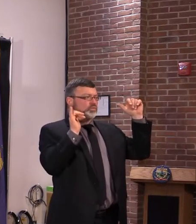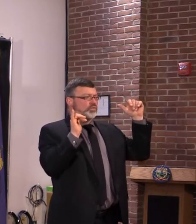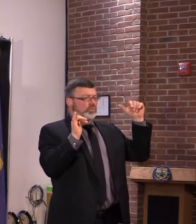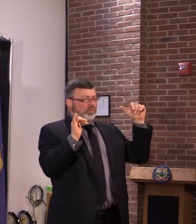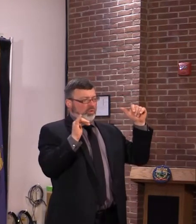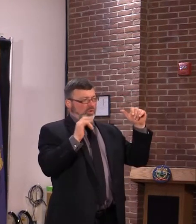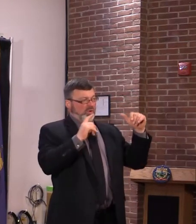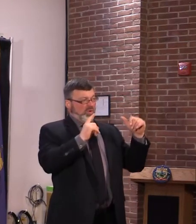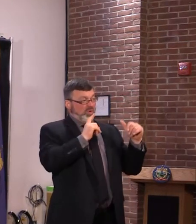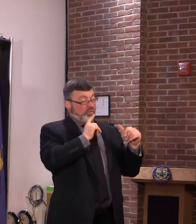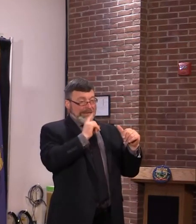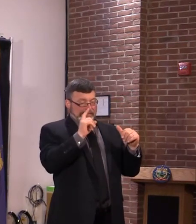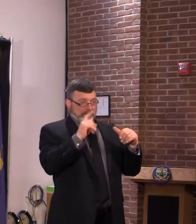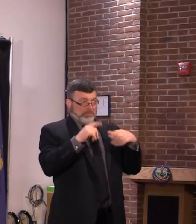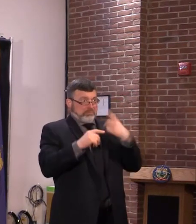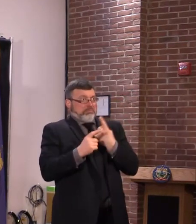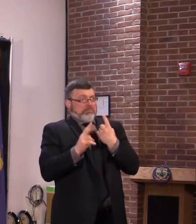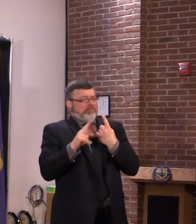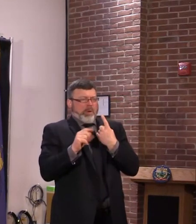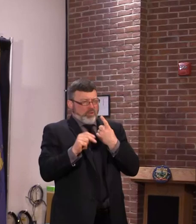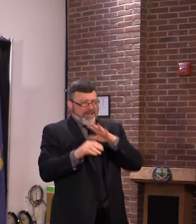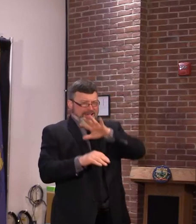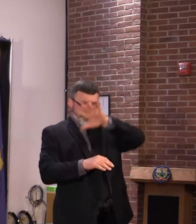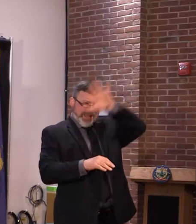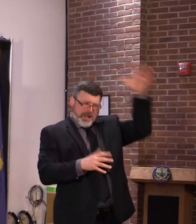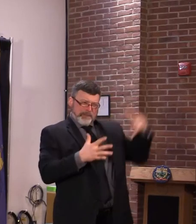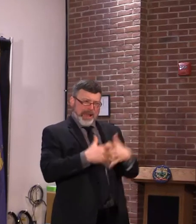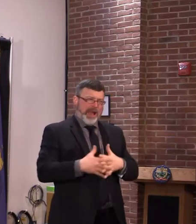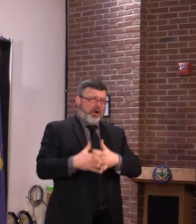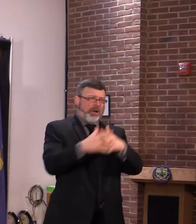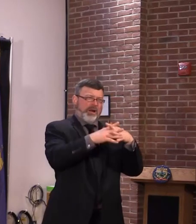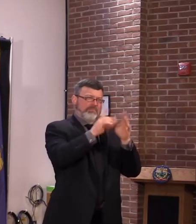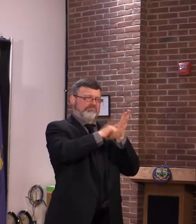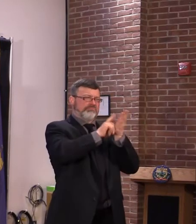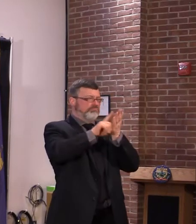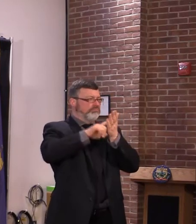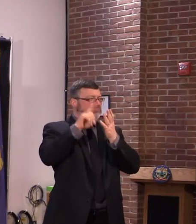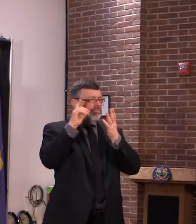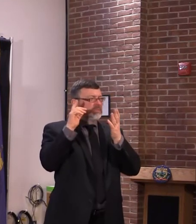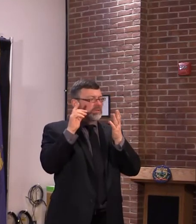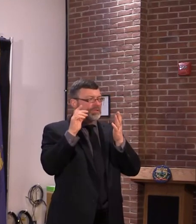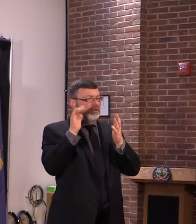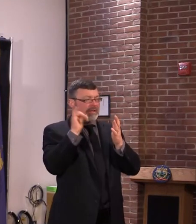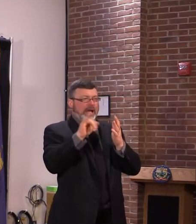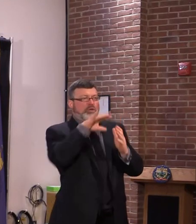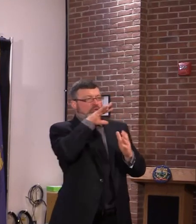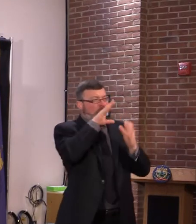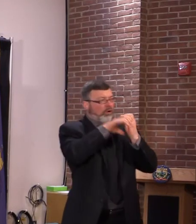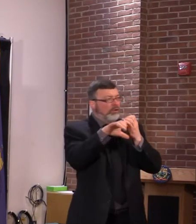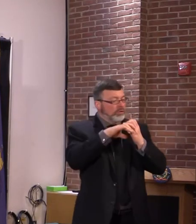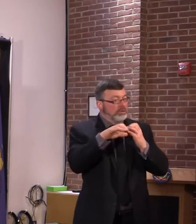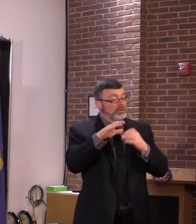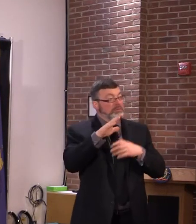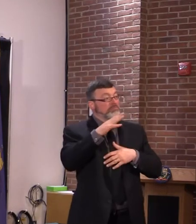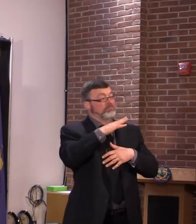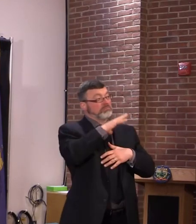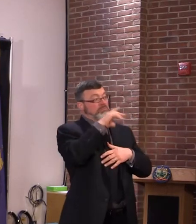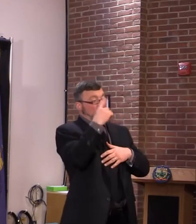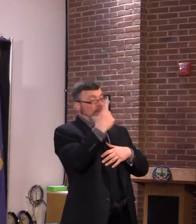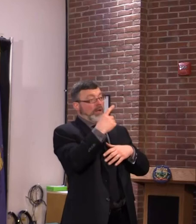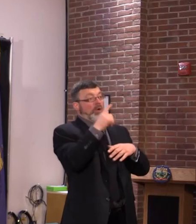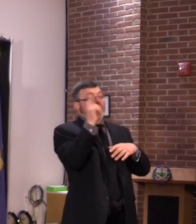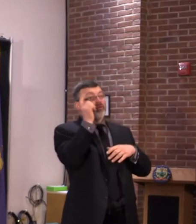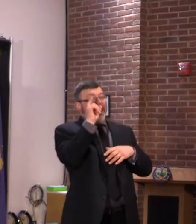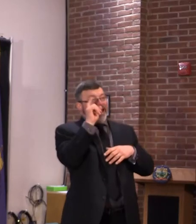country. And they're particularly looking at communities that are diverse communities that